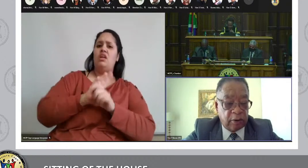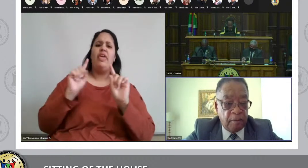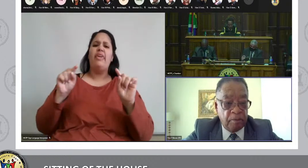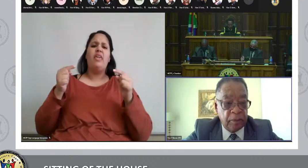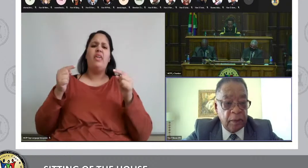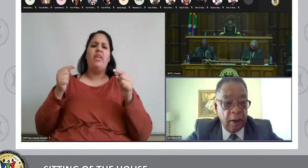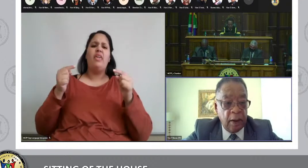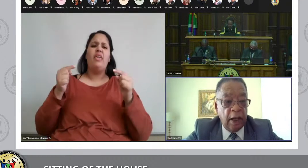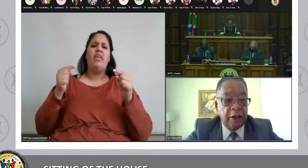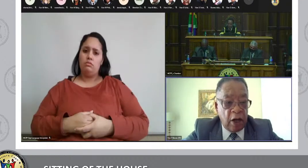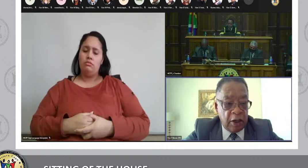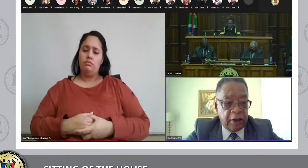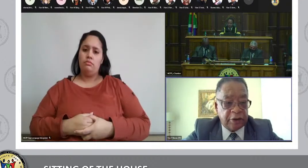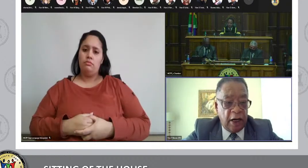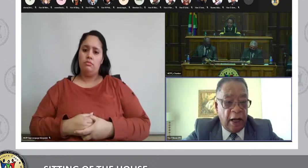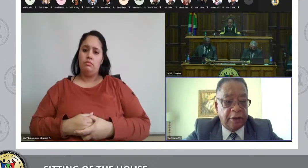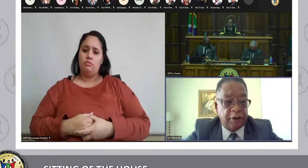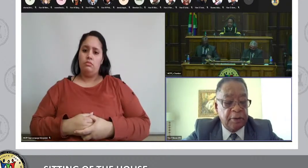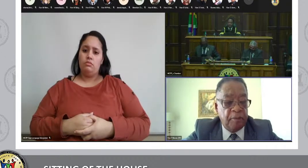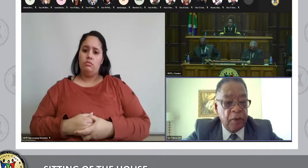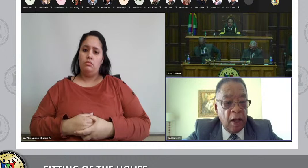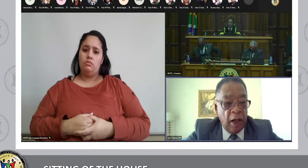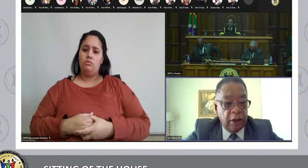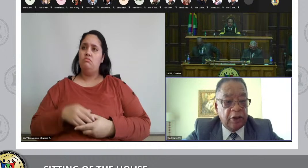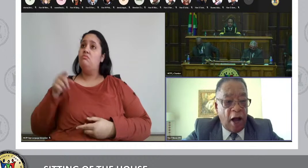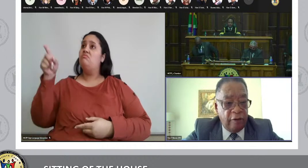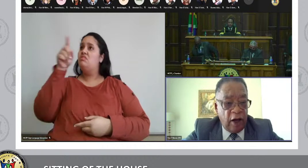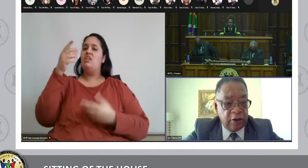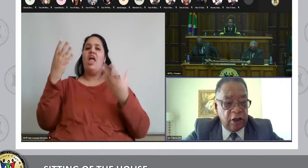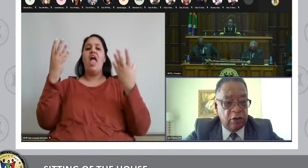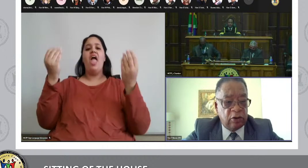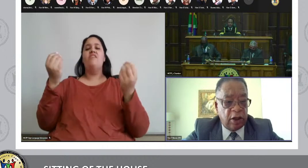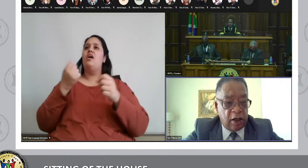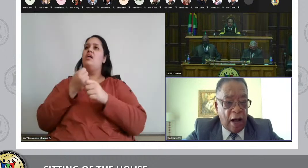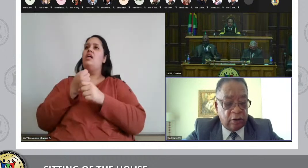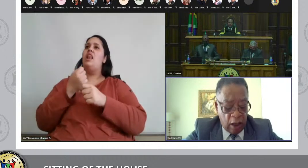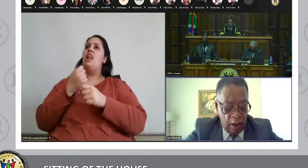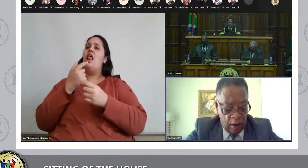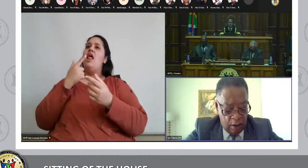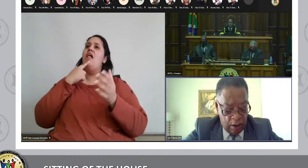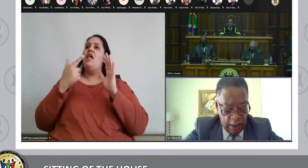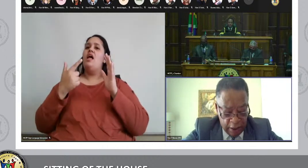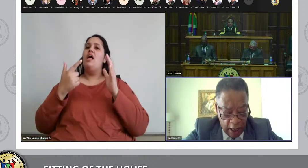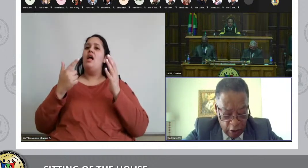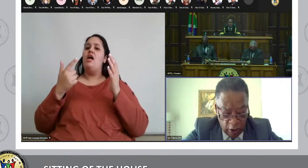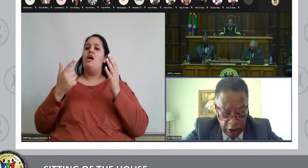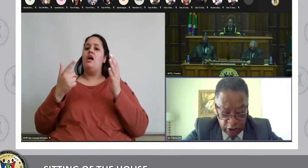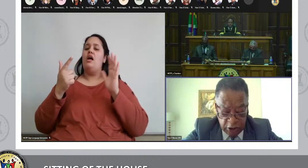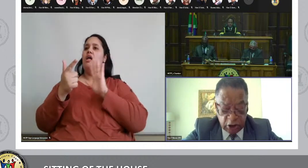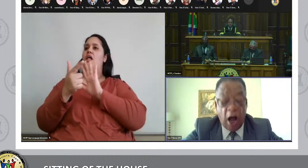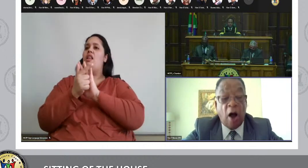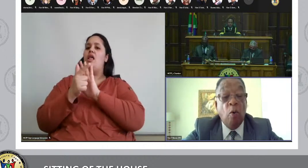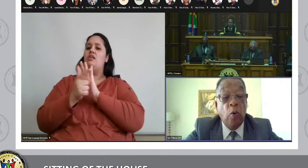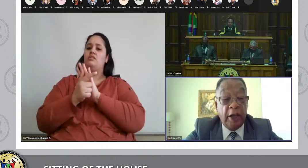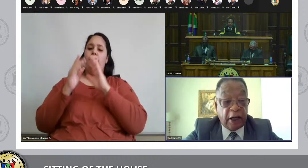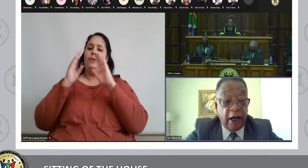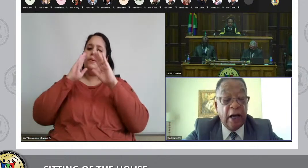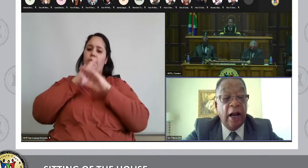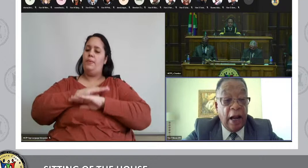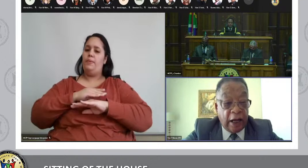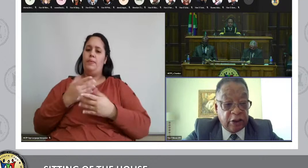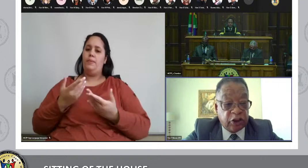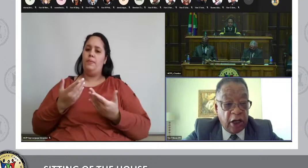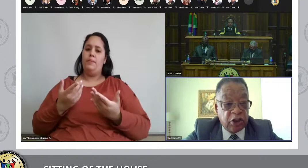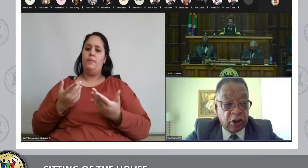mobile unit. He hasn't got a taxi license. They're driving us into the ground. Regulations are